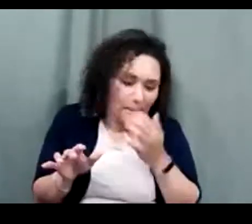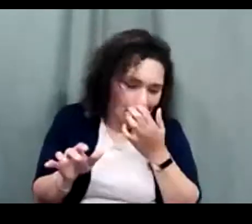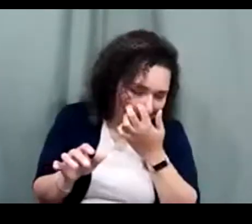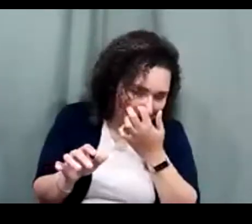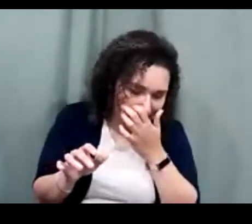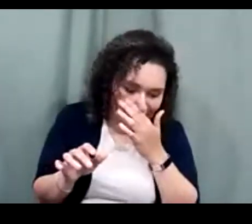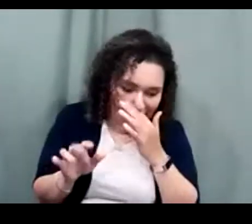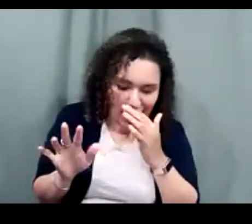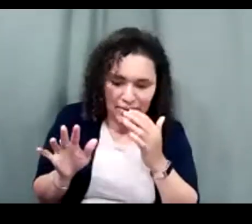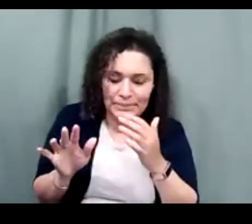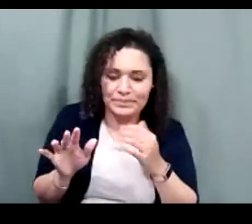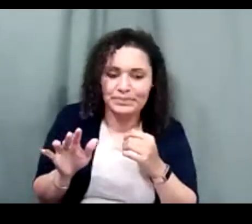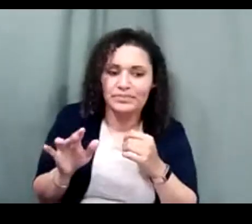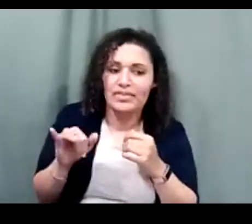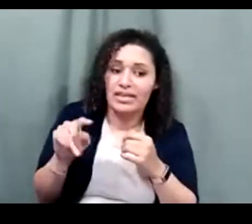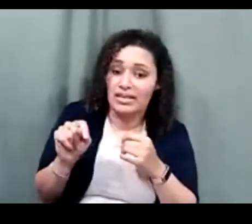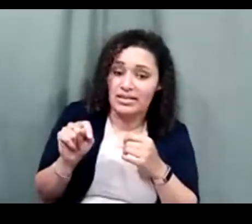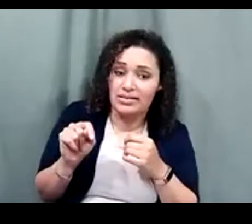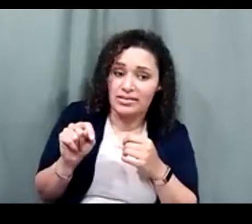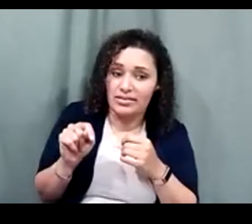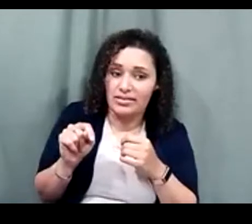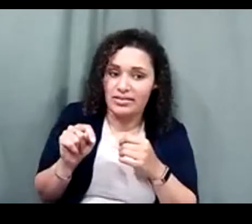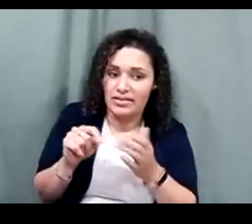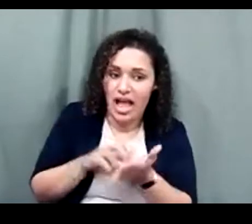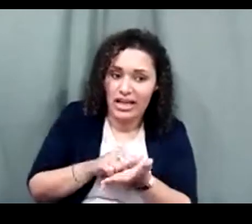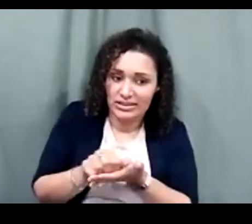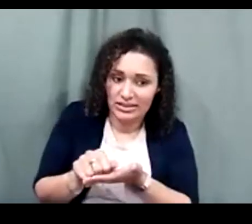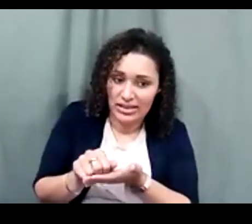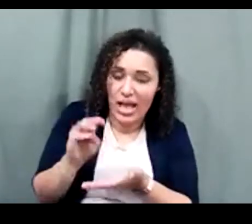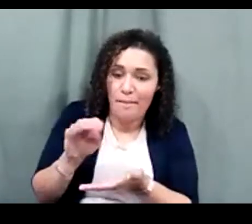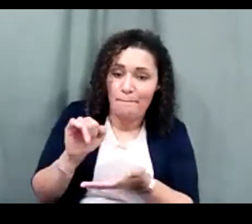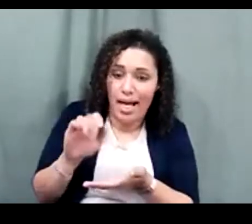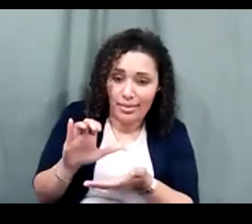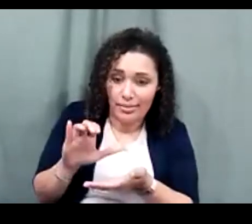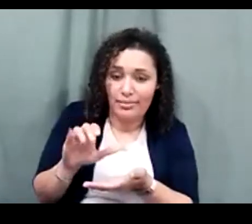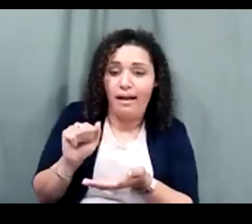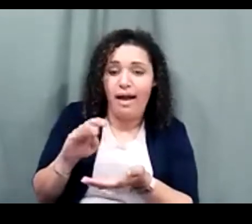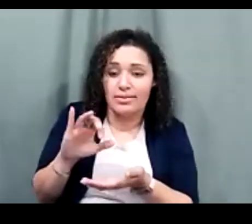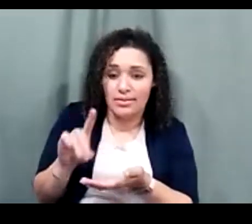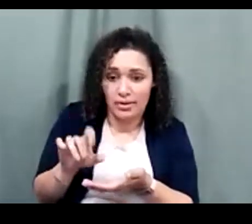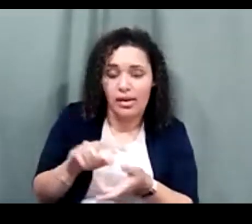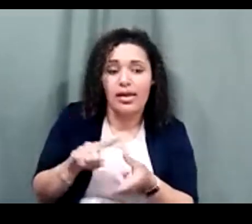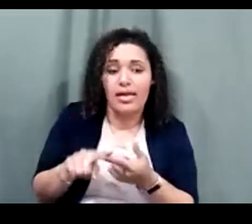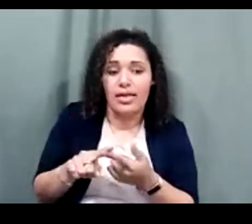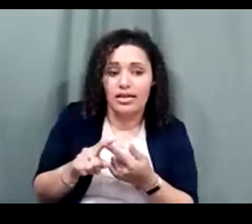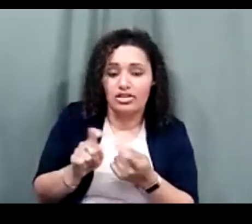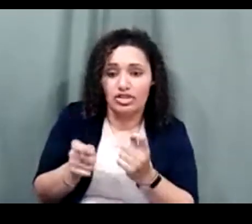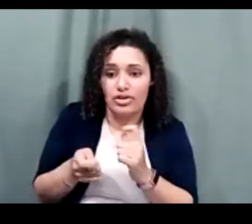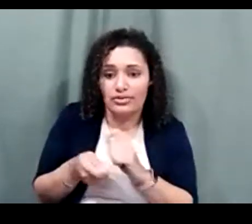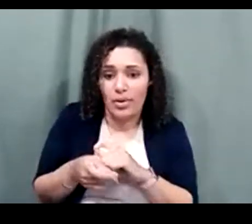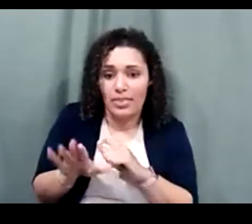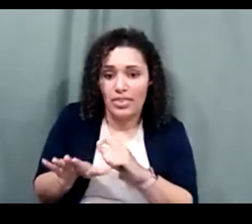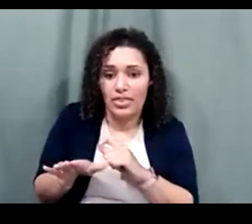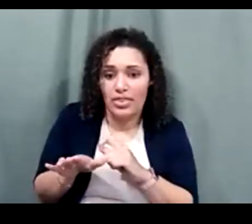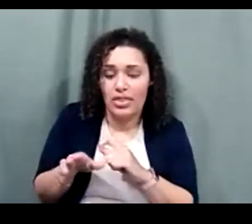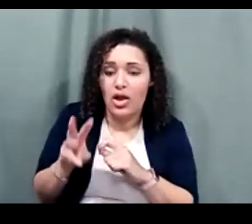So these yeast basically eat malic acid. And they transform it, or their waste product